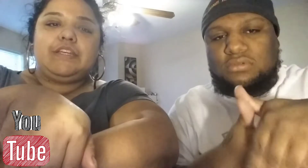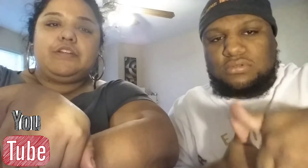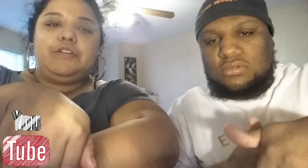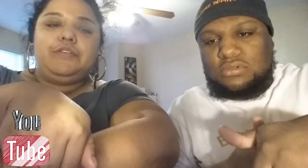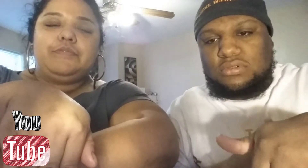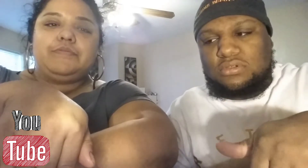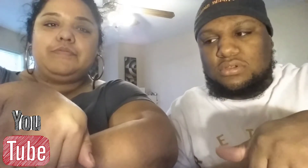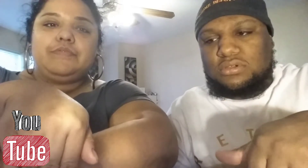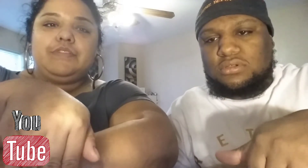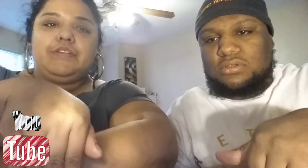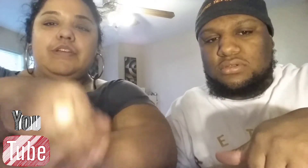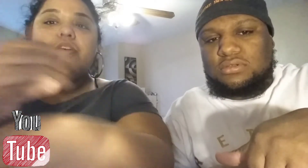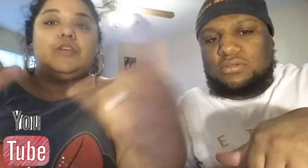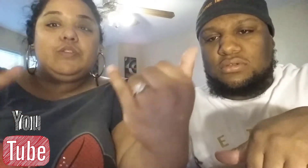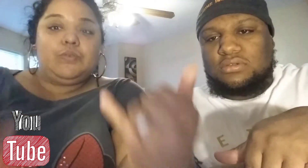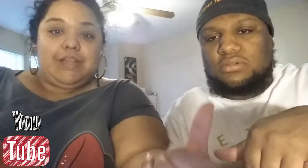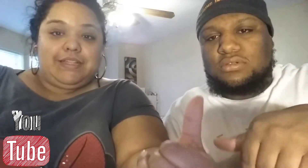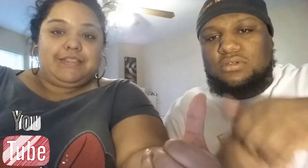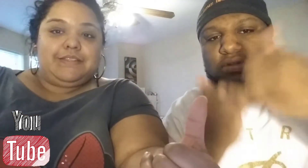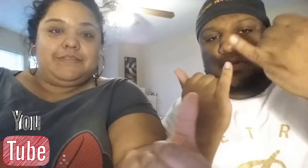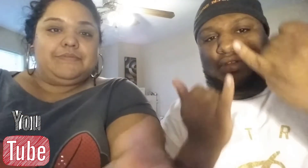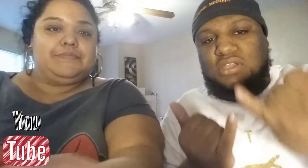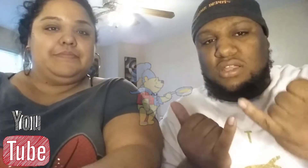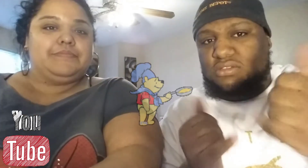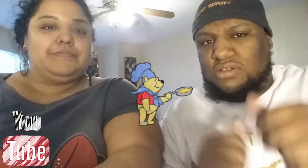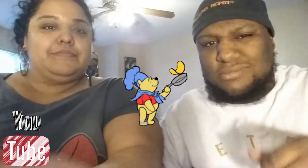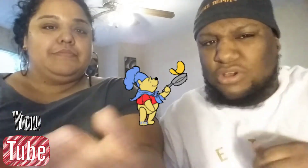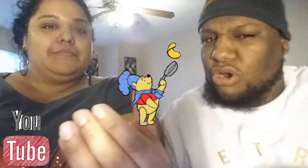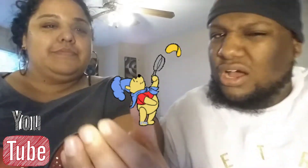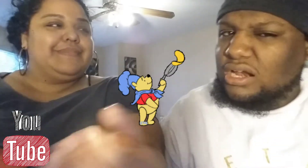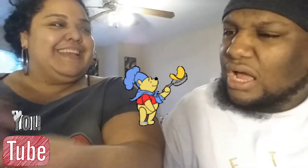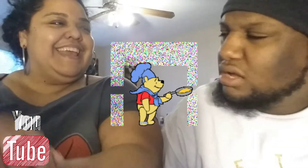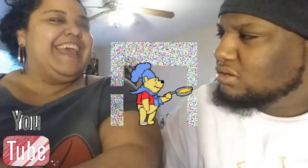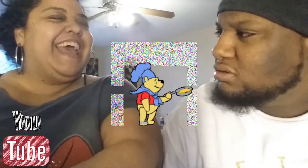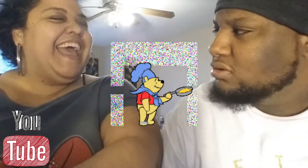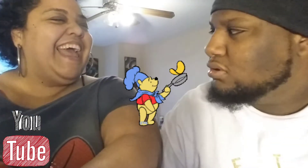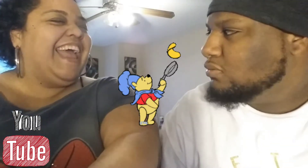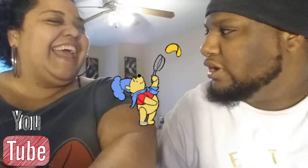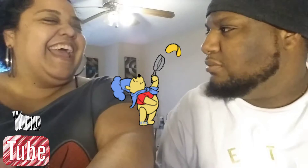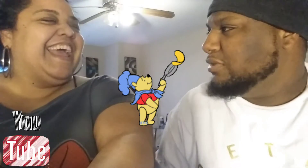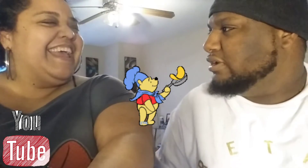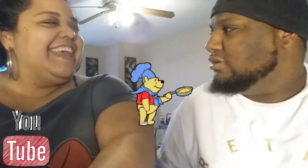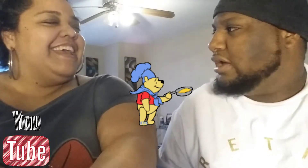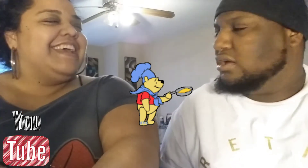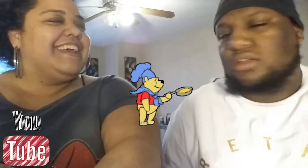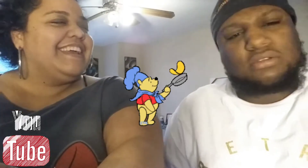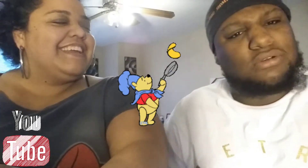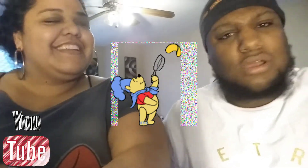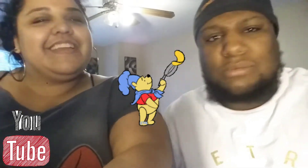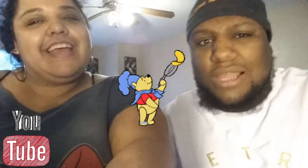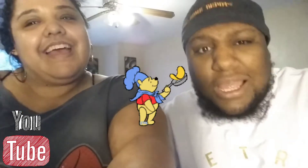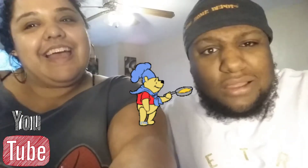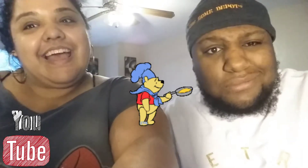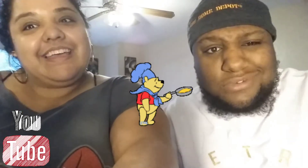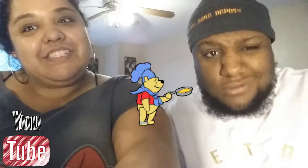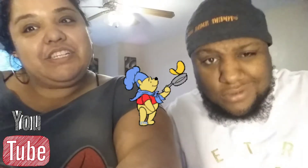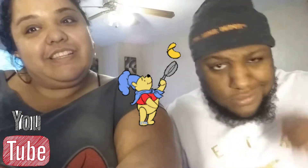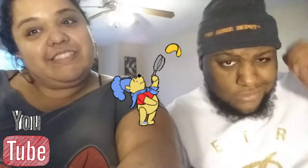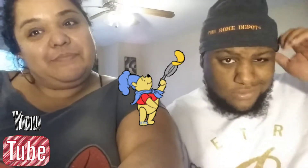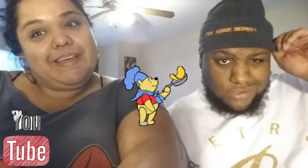Dinner. Dinner. Tonight. No, I'm not. Hold on now. Wait a minute. I ain't cooking. No, I'm not. His chili's the best.